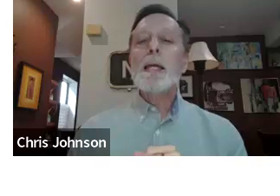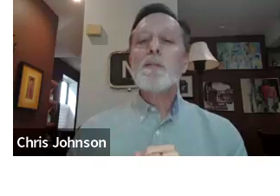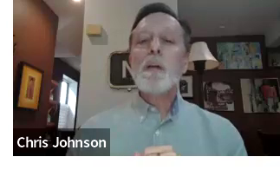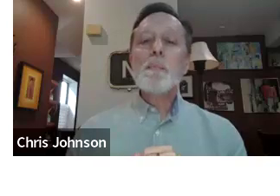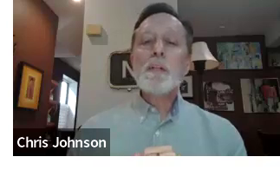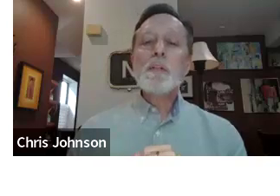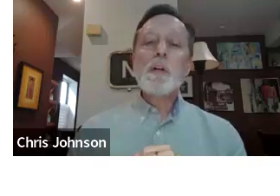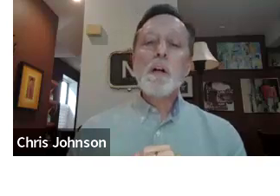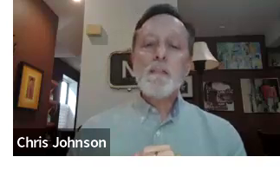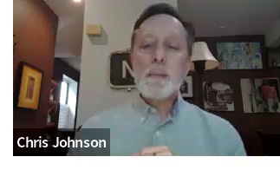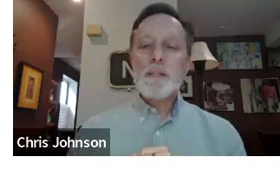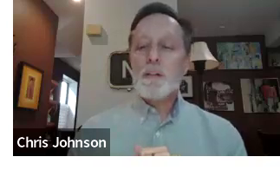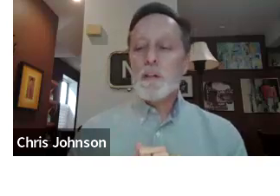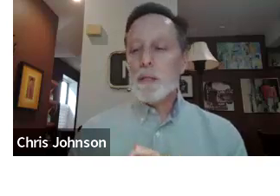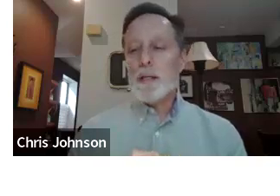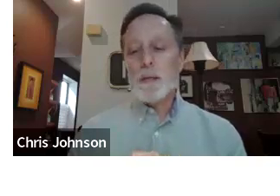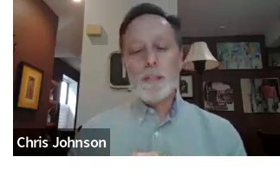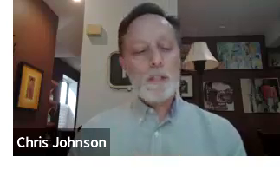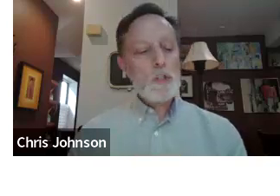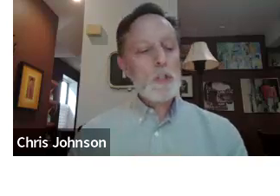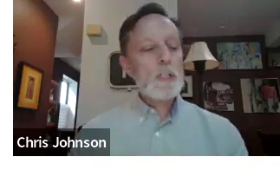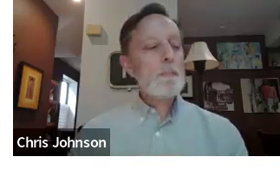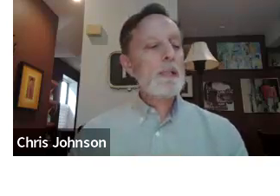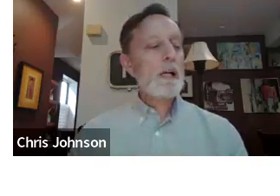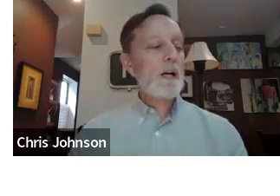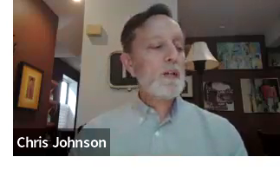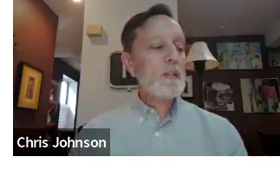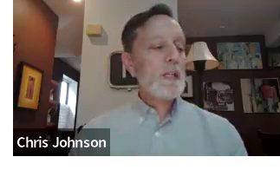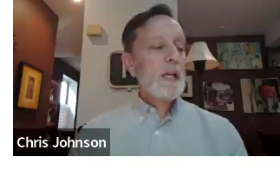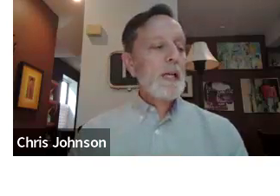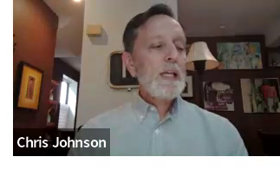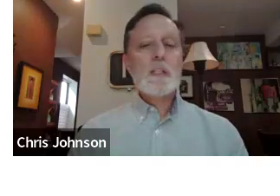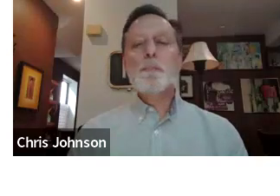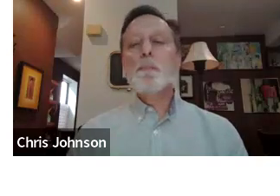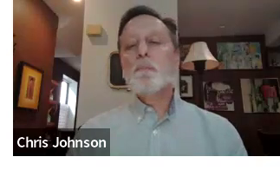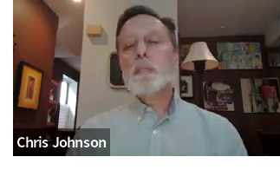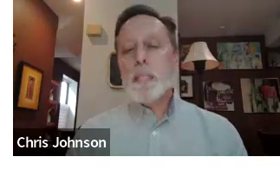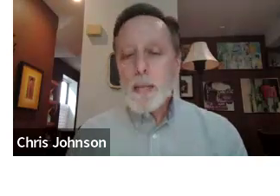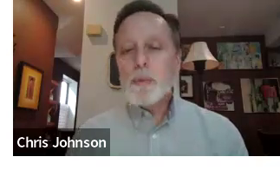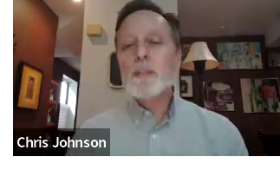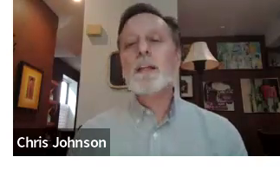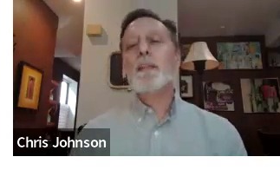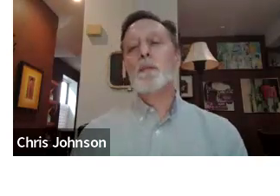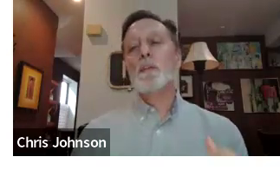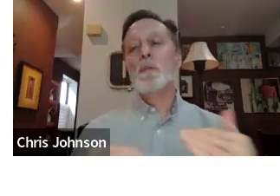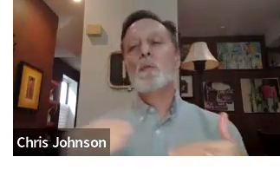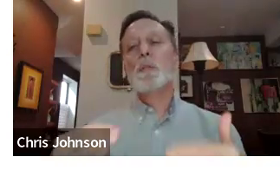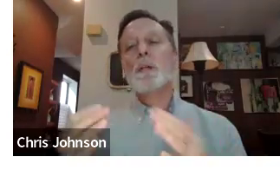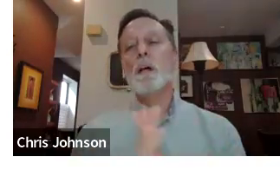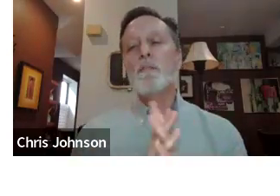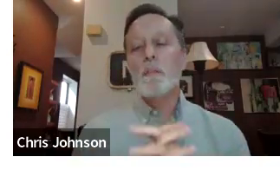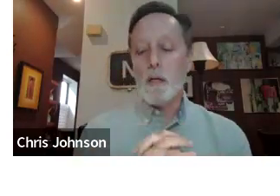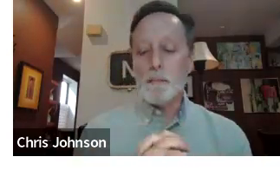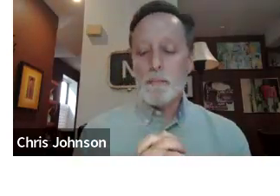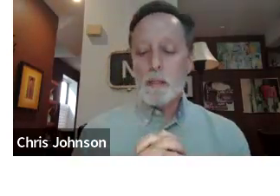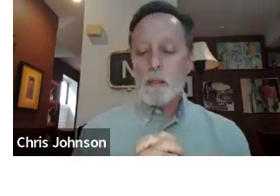losses. And I'm going to start off by talking about liability insurance because it's typically the